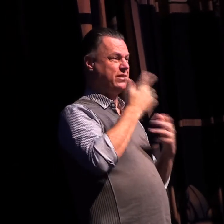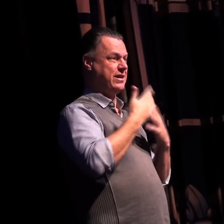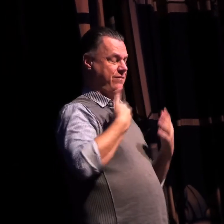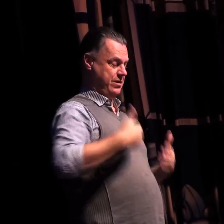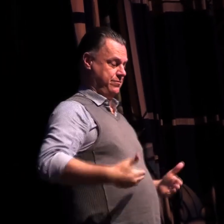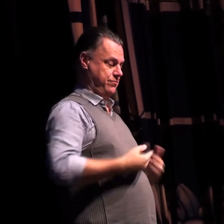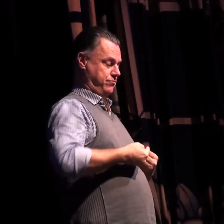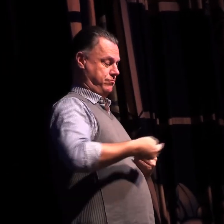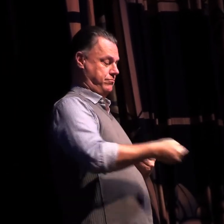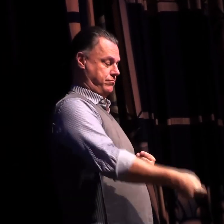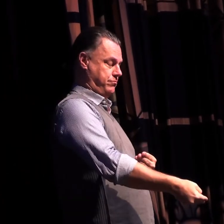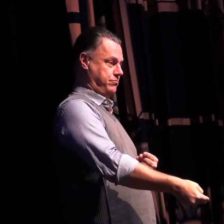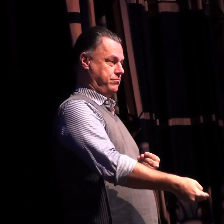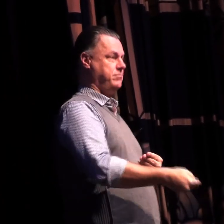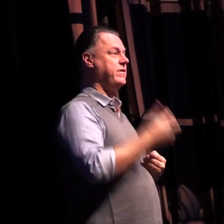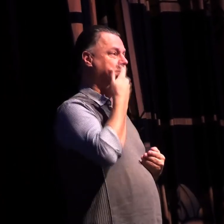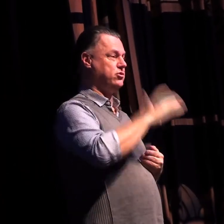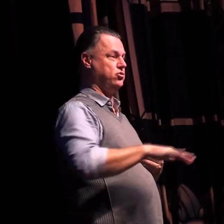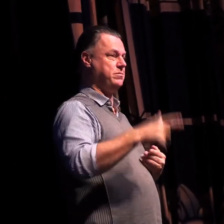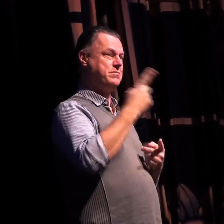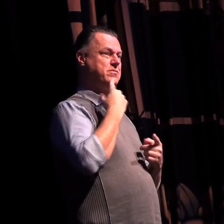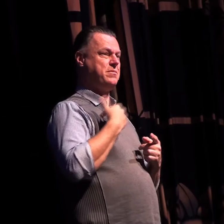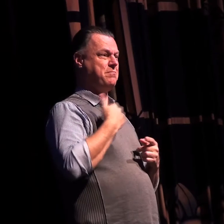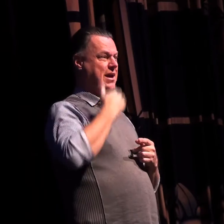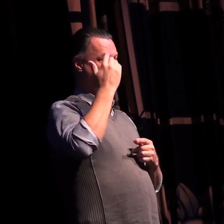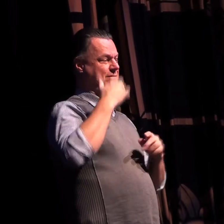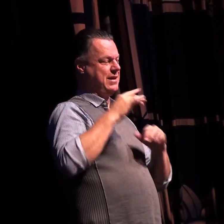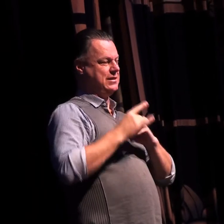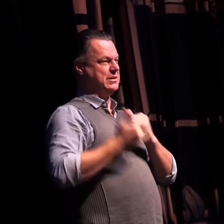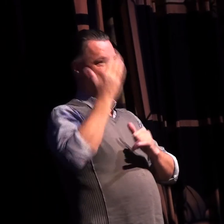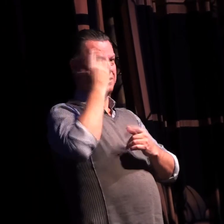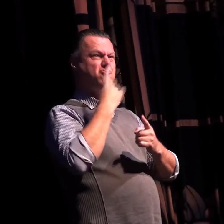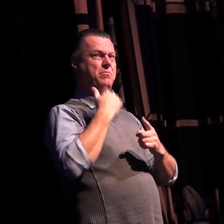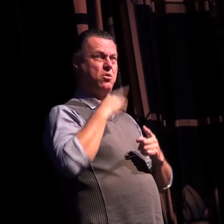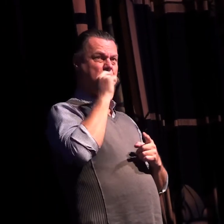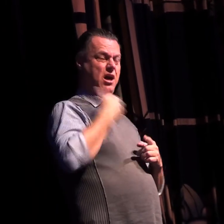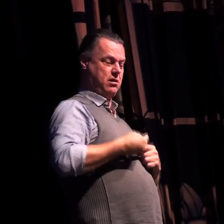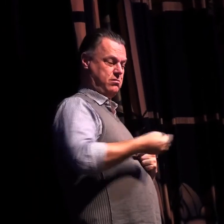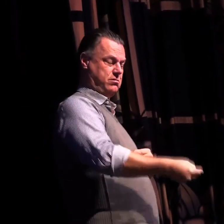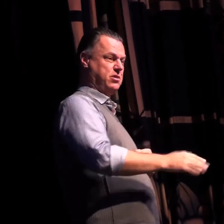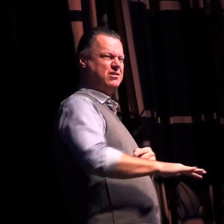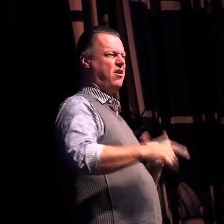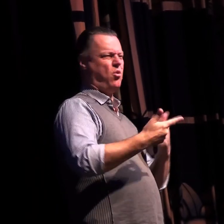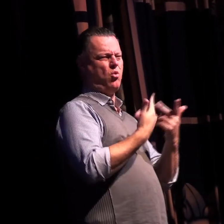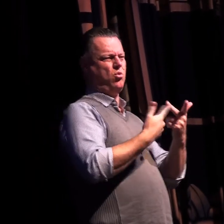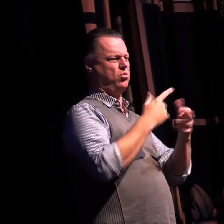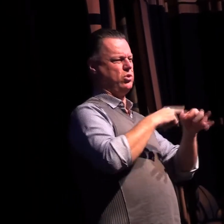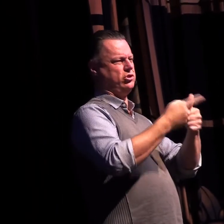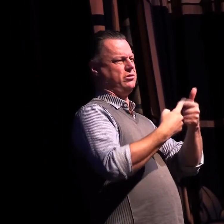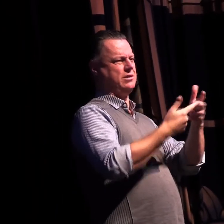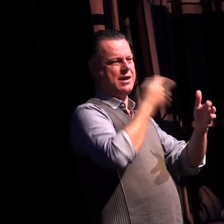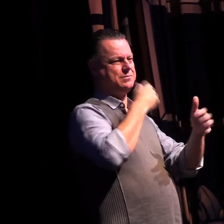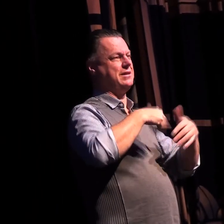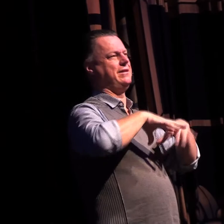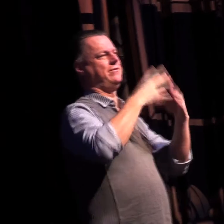my condition to my future children by my mother-in-law, you name it, I've been asked an inappropriate question.